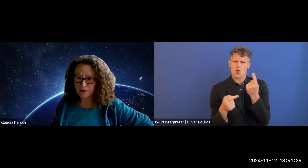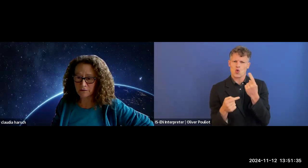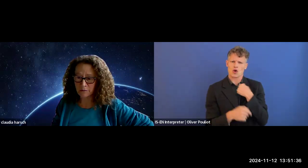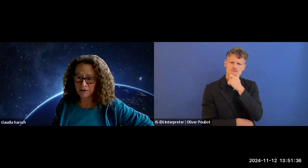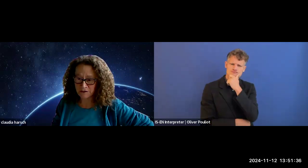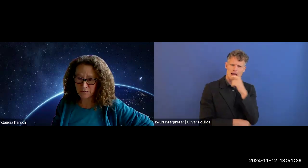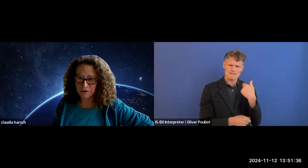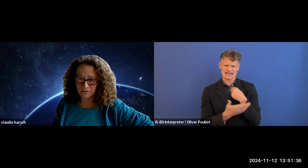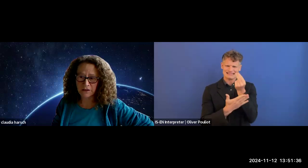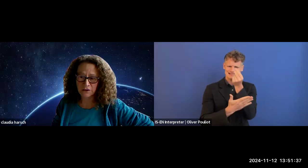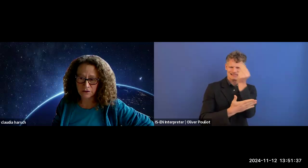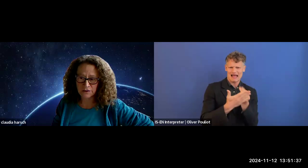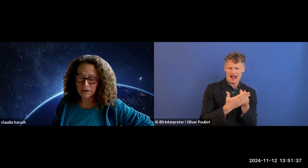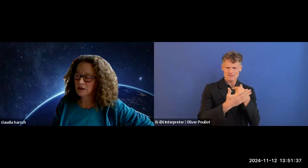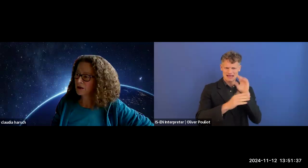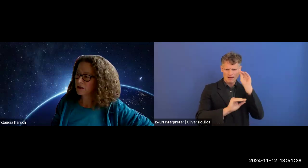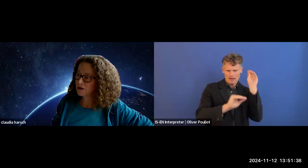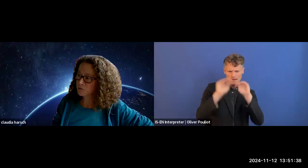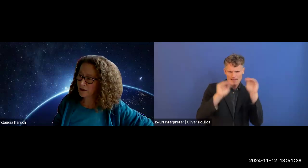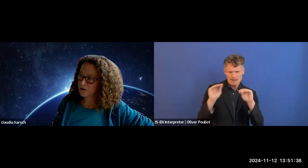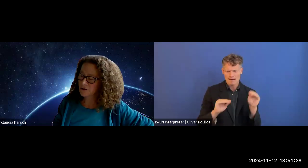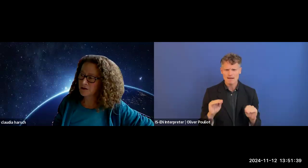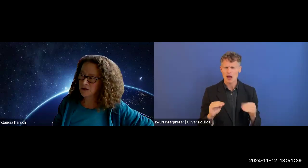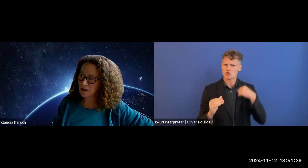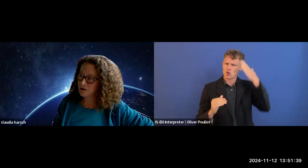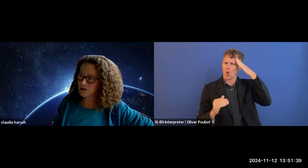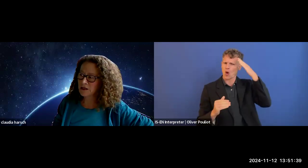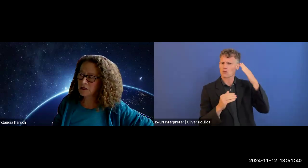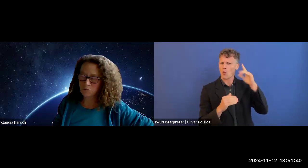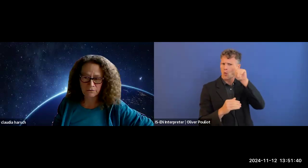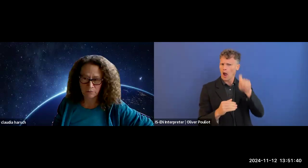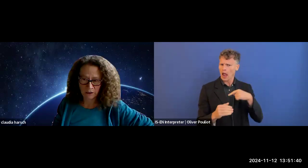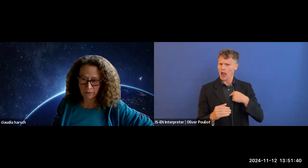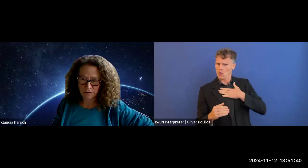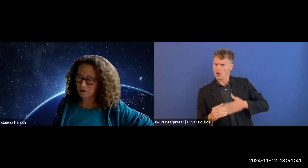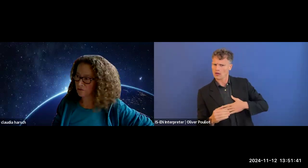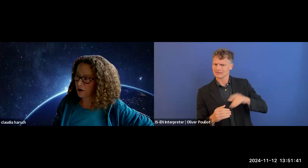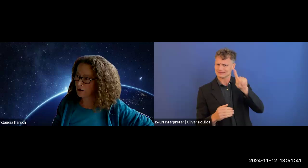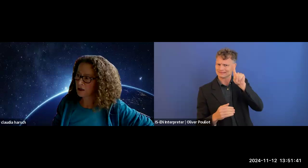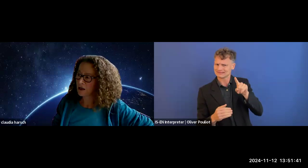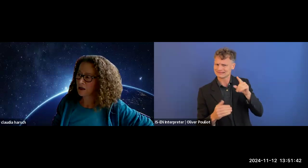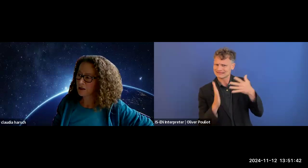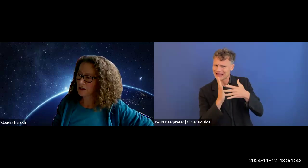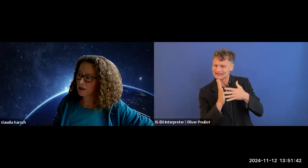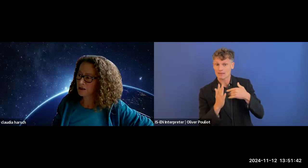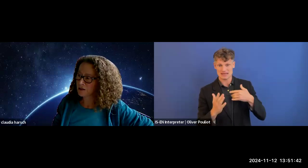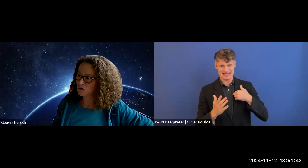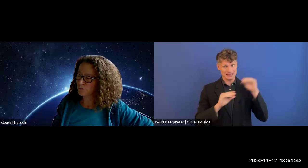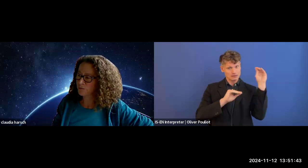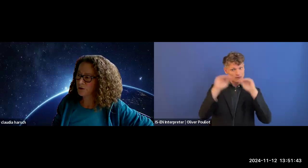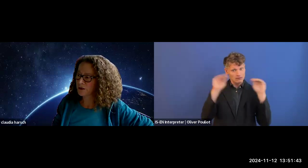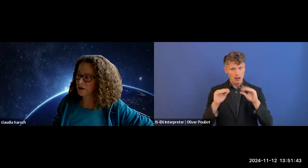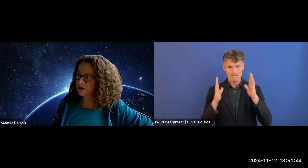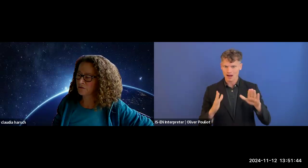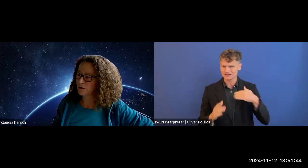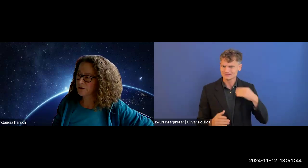sometimes they also develop the test specifications. These planners and designers, they need to be familiar with the CFR, and they need